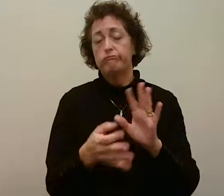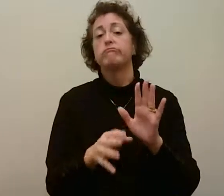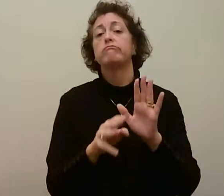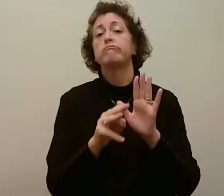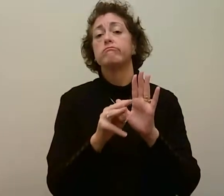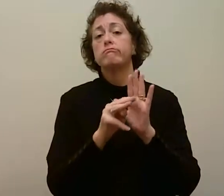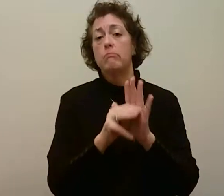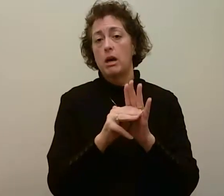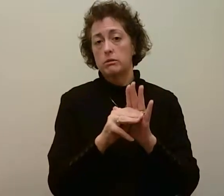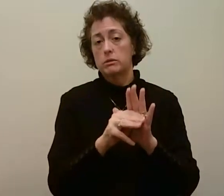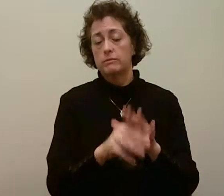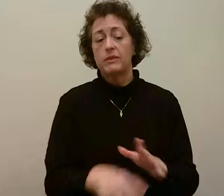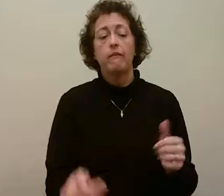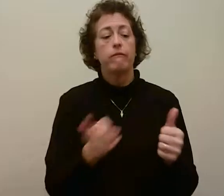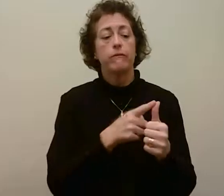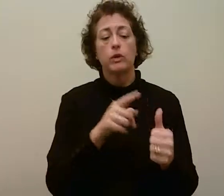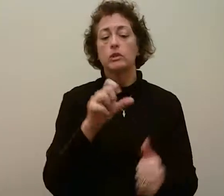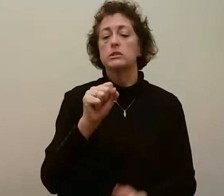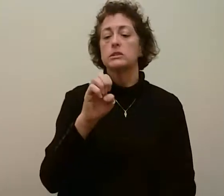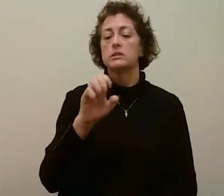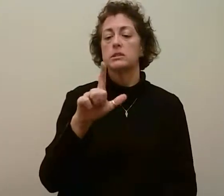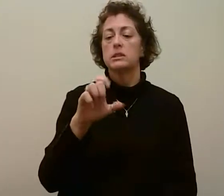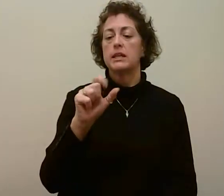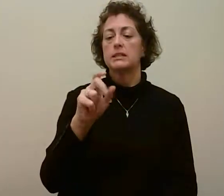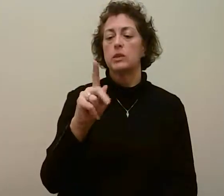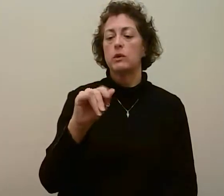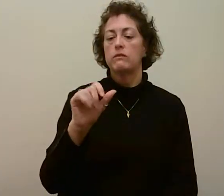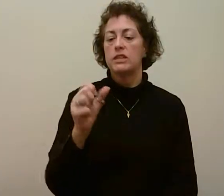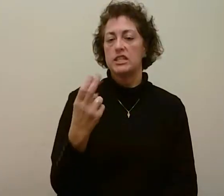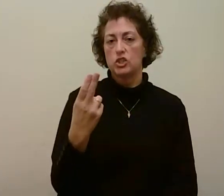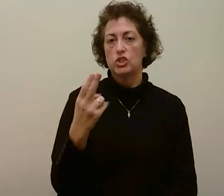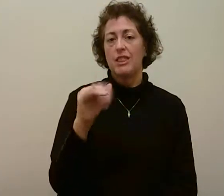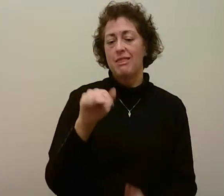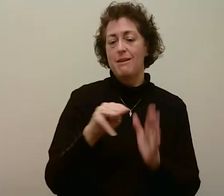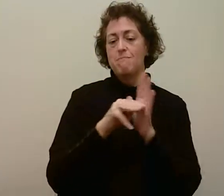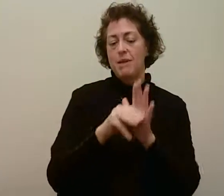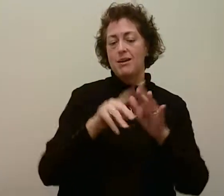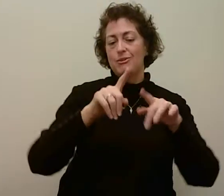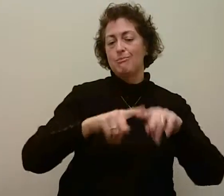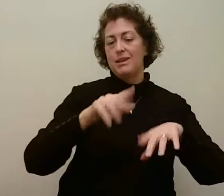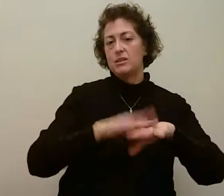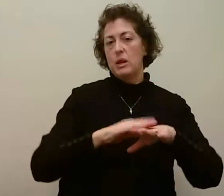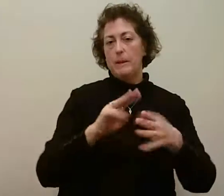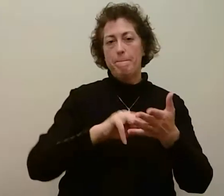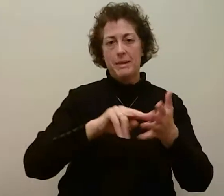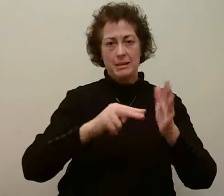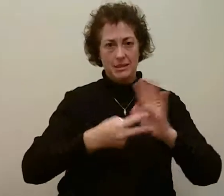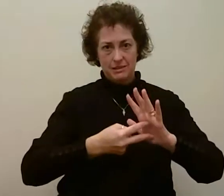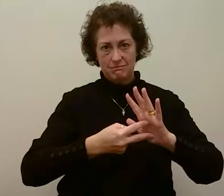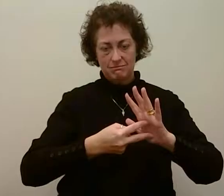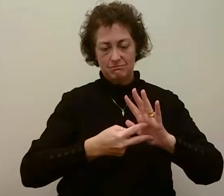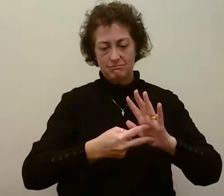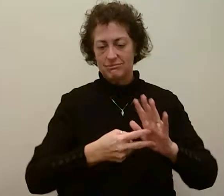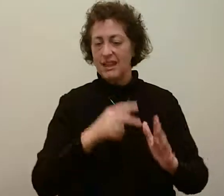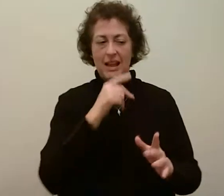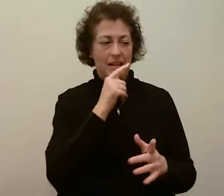Seleskovich. Selescovich's model of interpreting is based on meaning. It's not based on the words or the